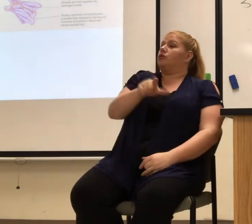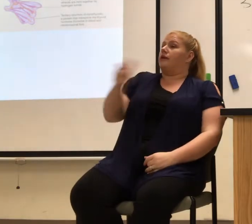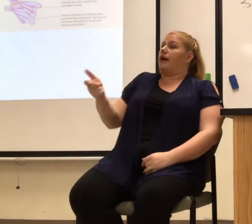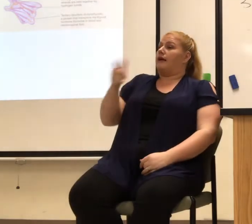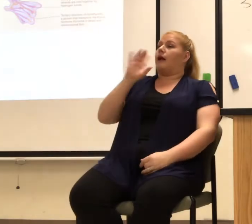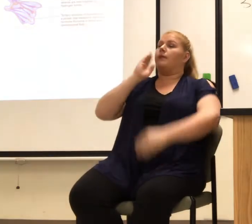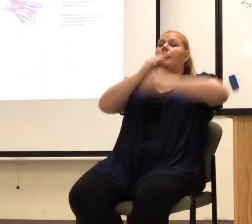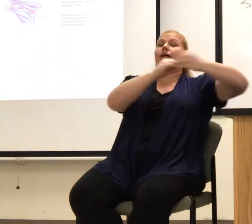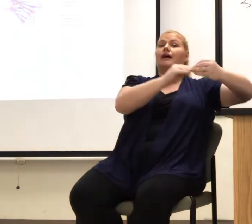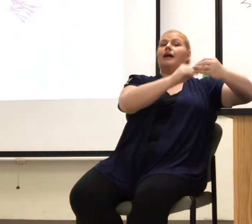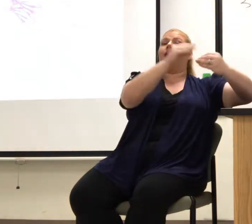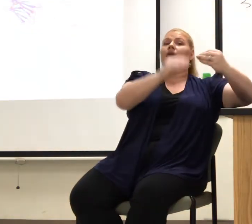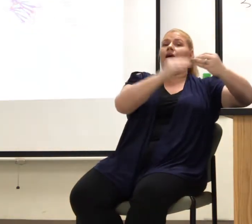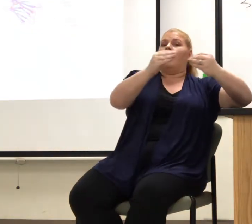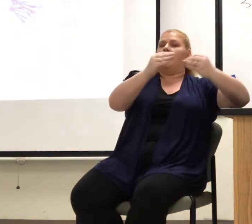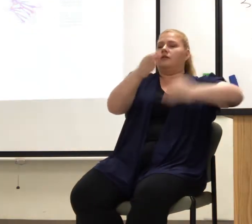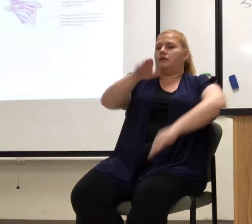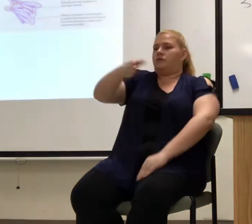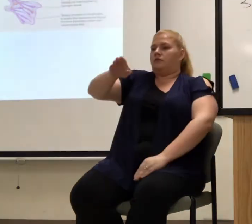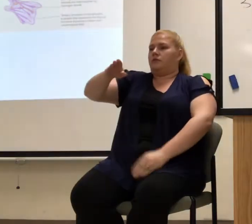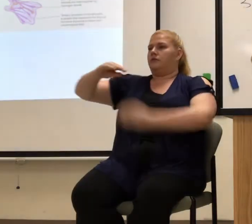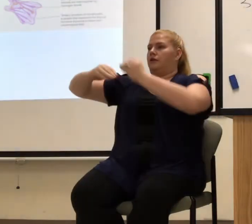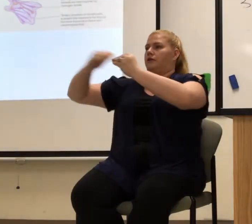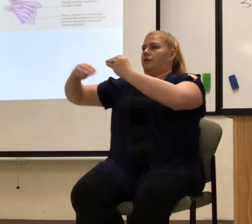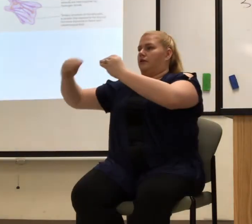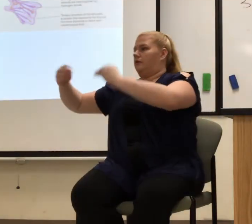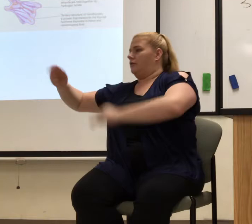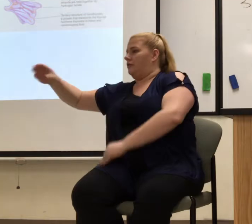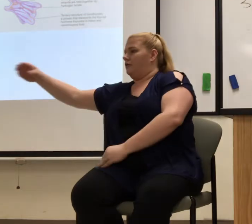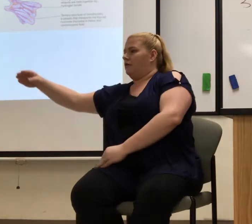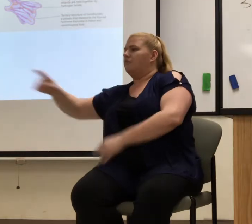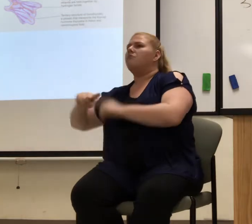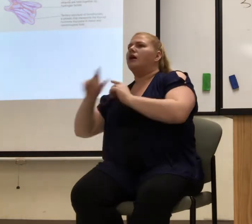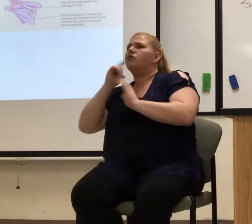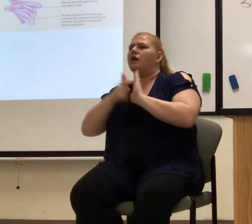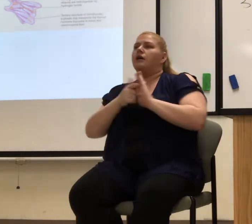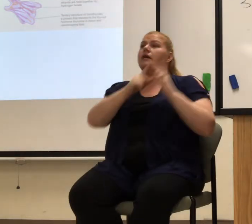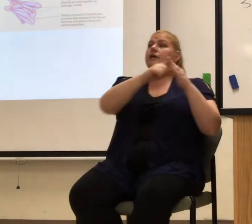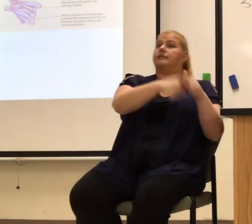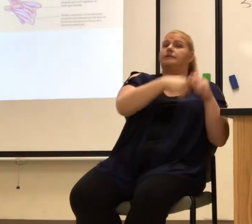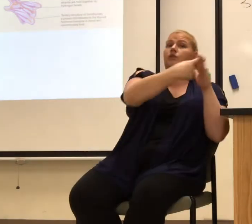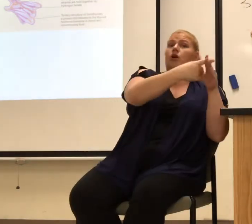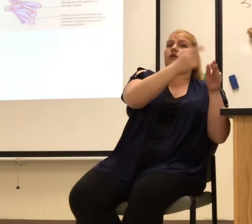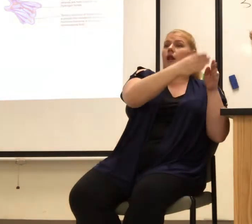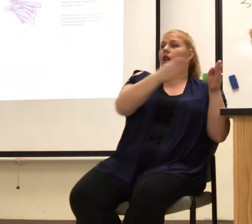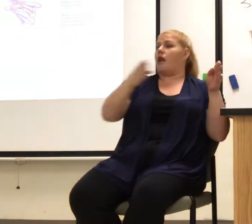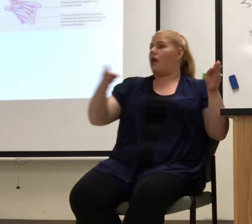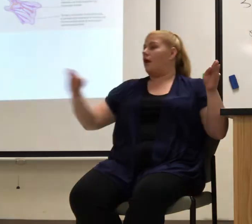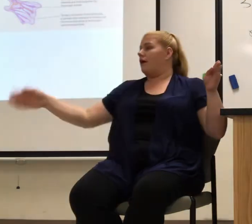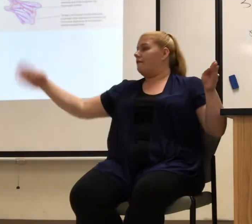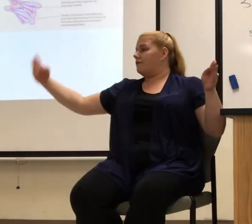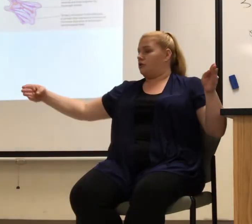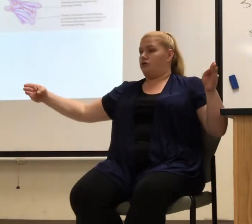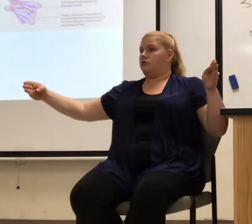pleated sheet. But there's a beginning and there's an end. There's a start and there's a finish.